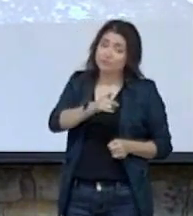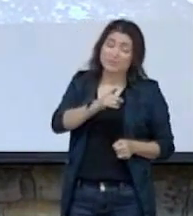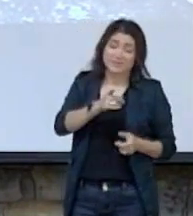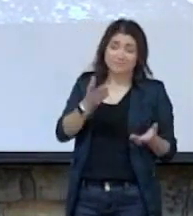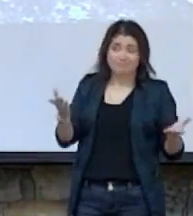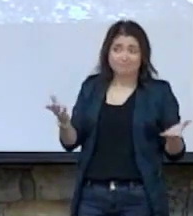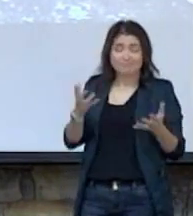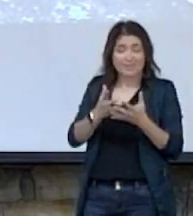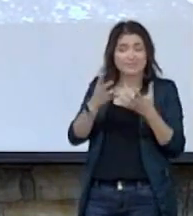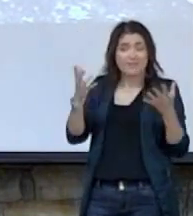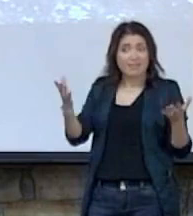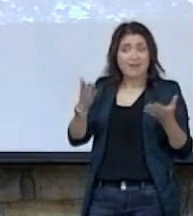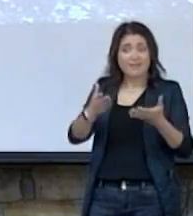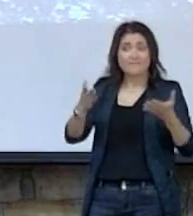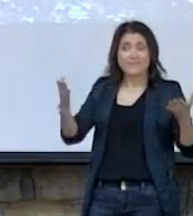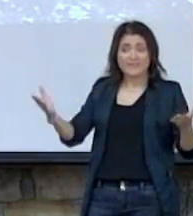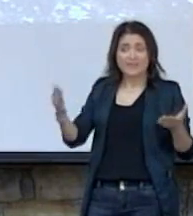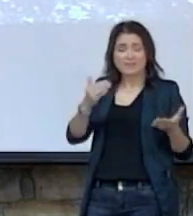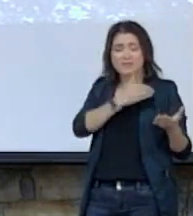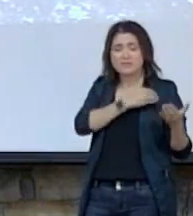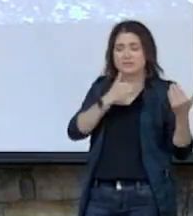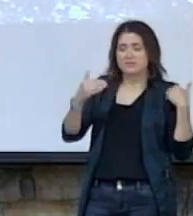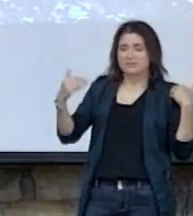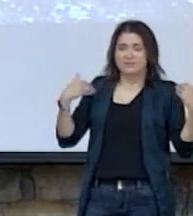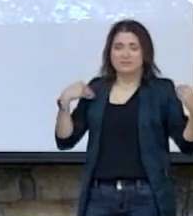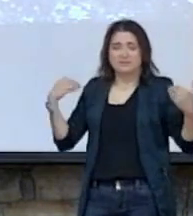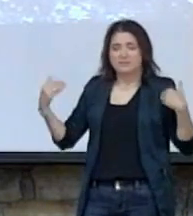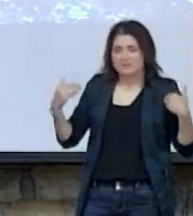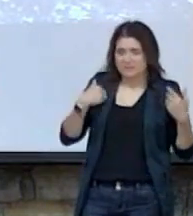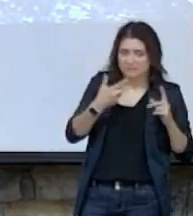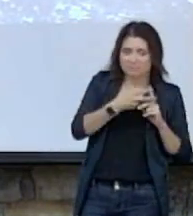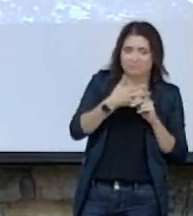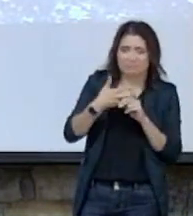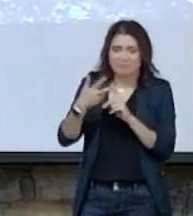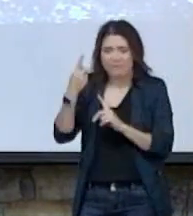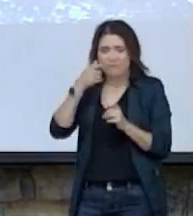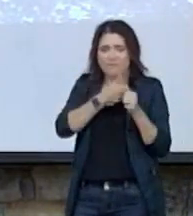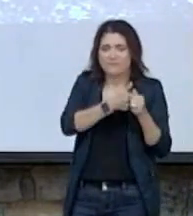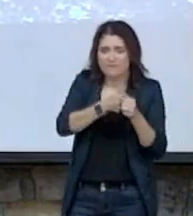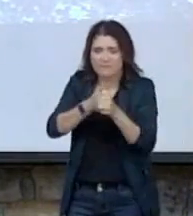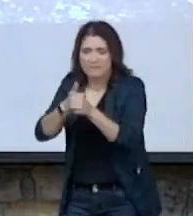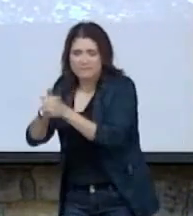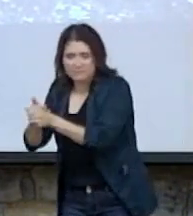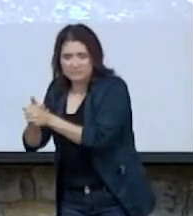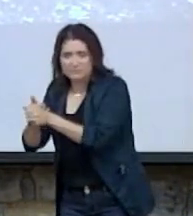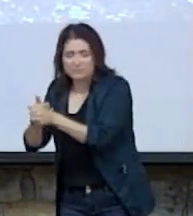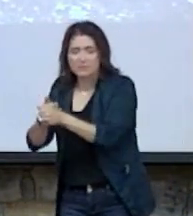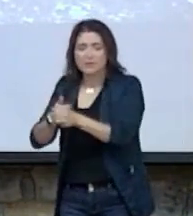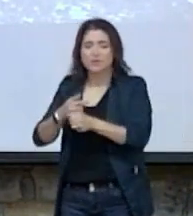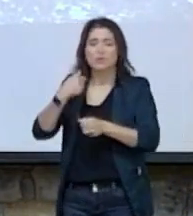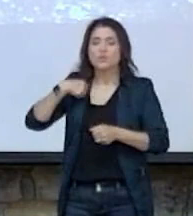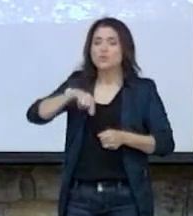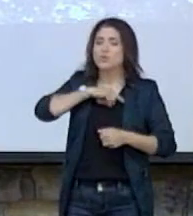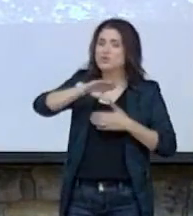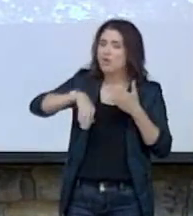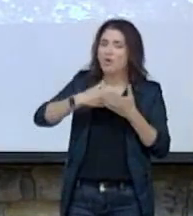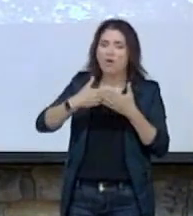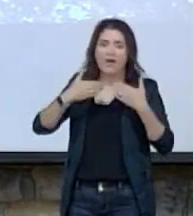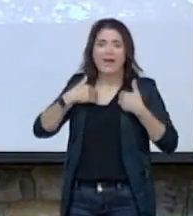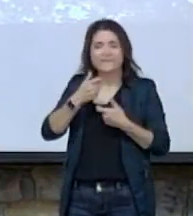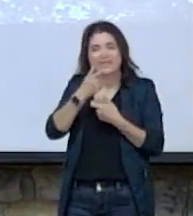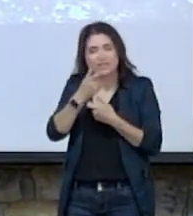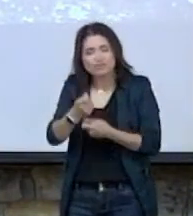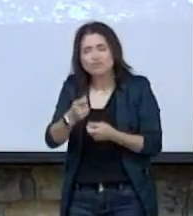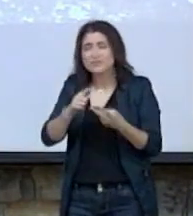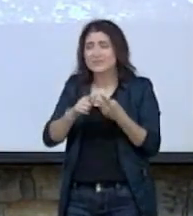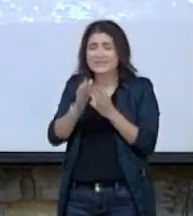things that pull at us in our life for our loyalty. We all have interest and